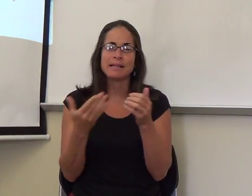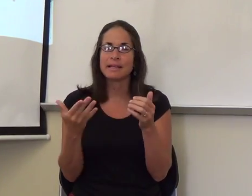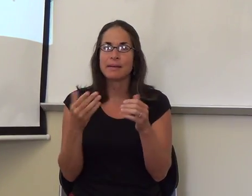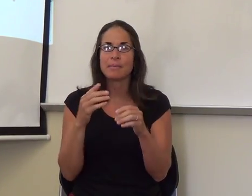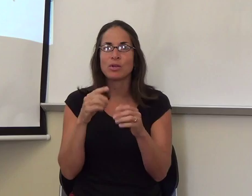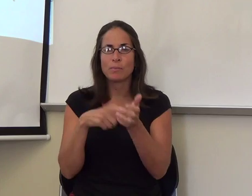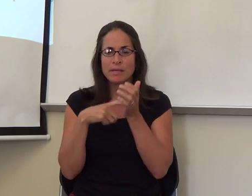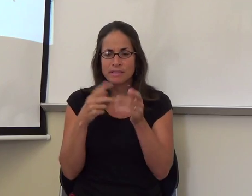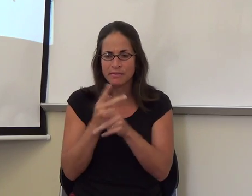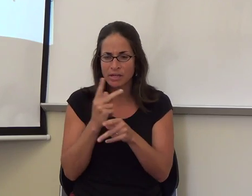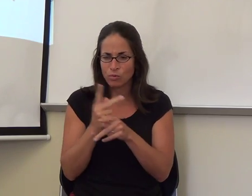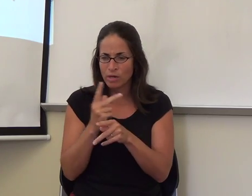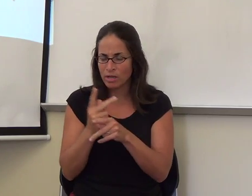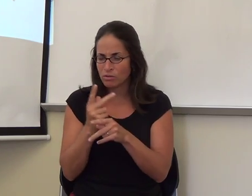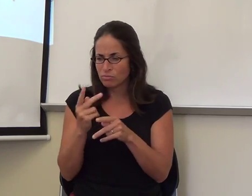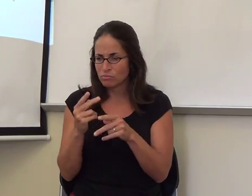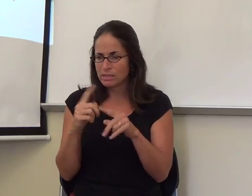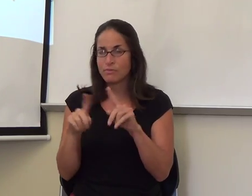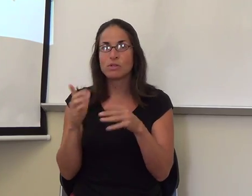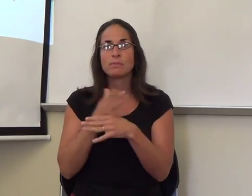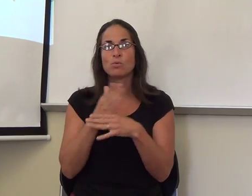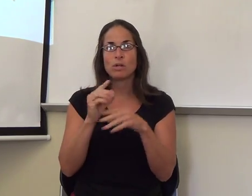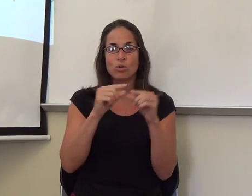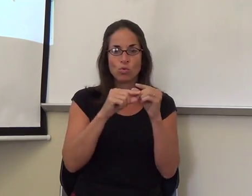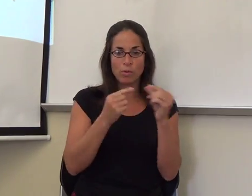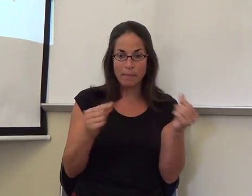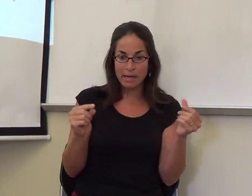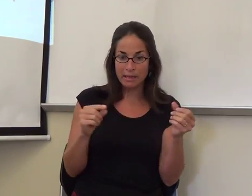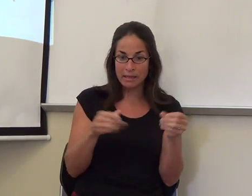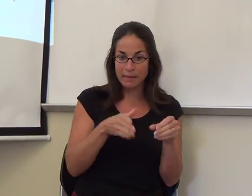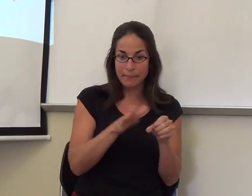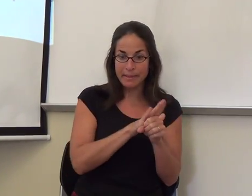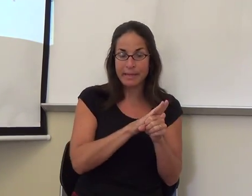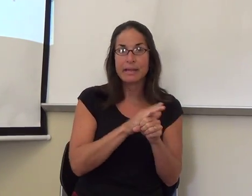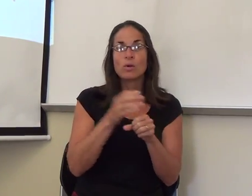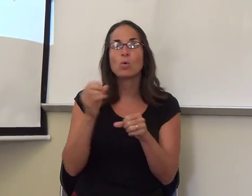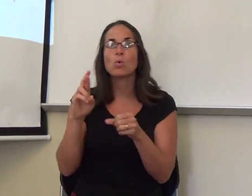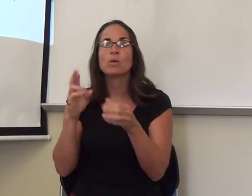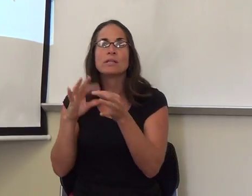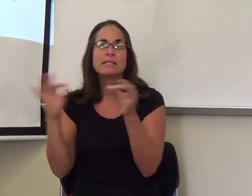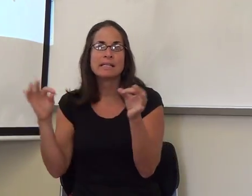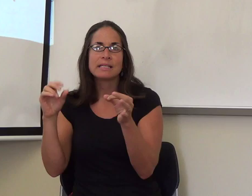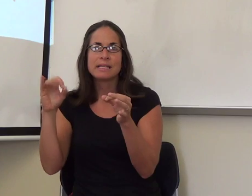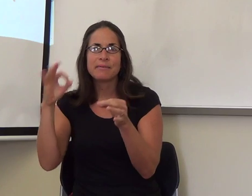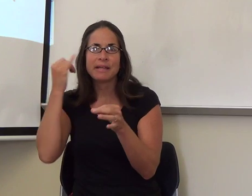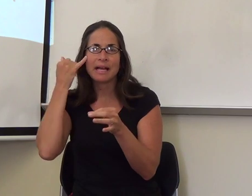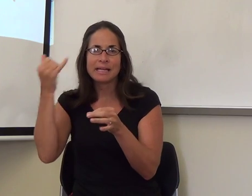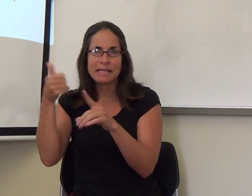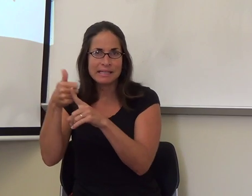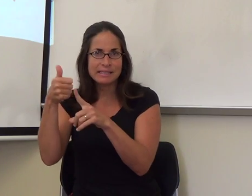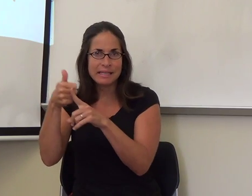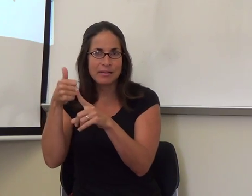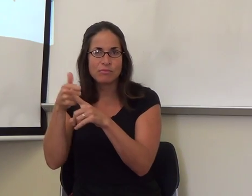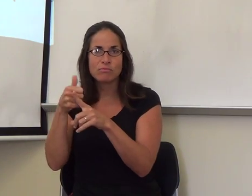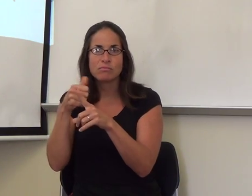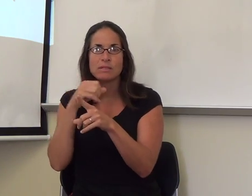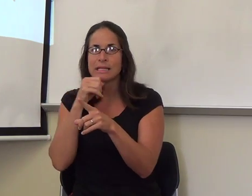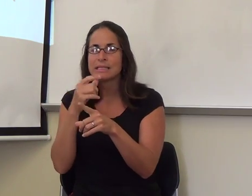between grammatically complete sentences and sentences where the idea itself doesn't really tell us what happened.